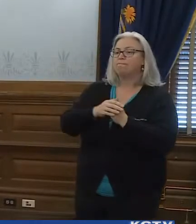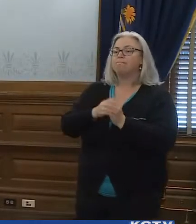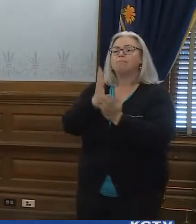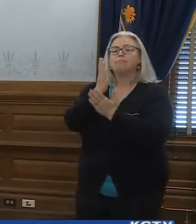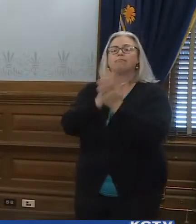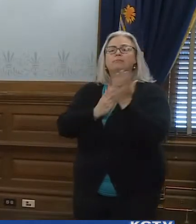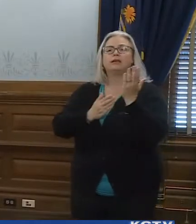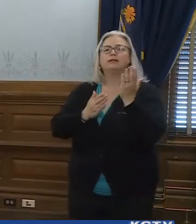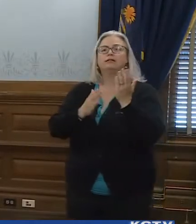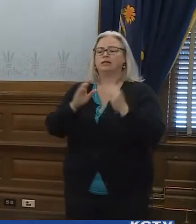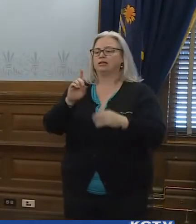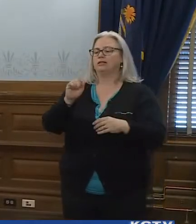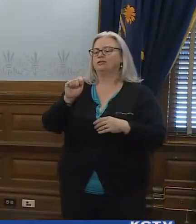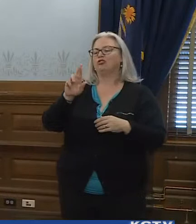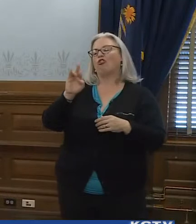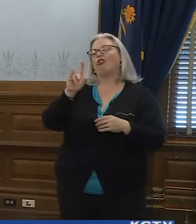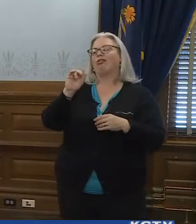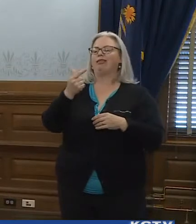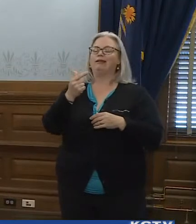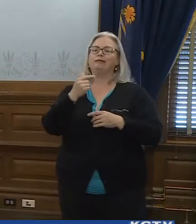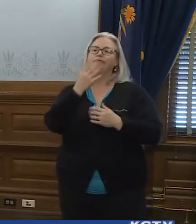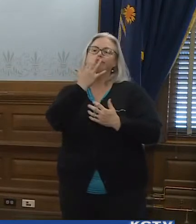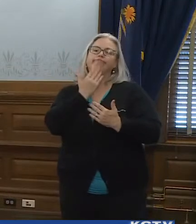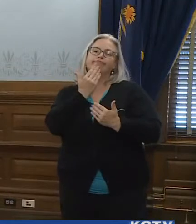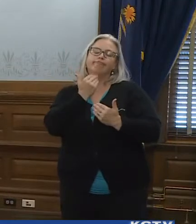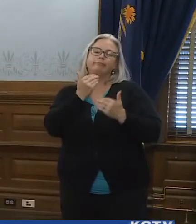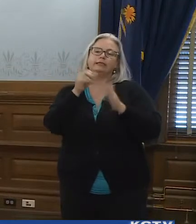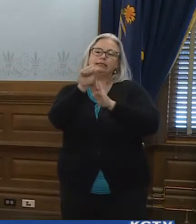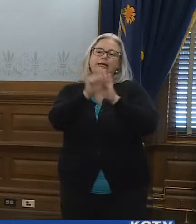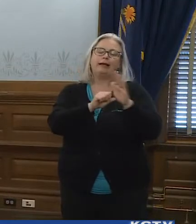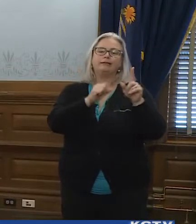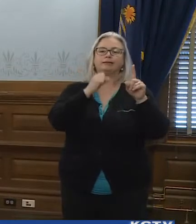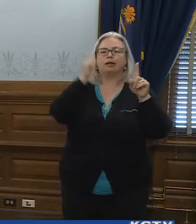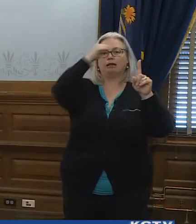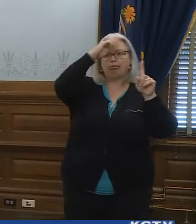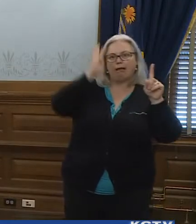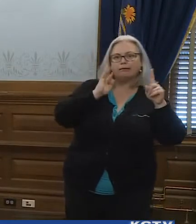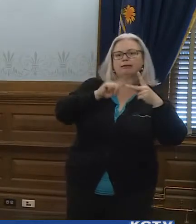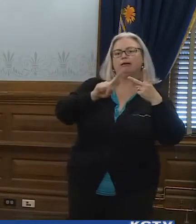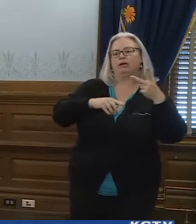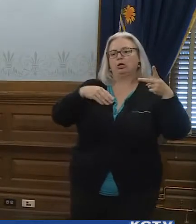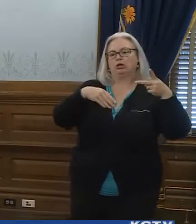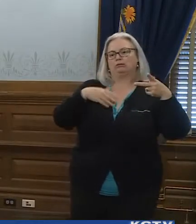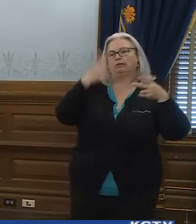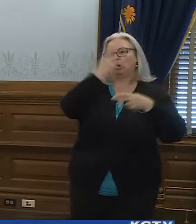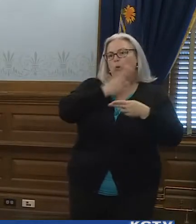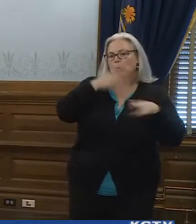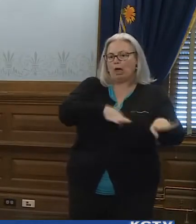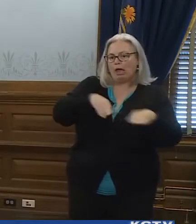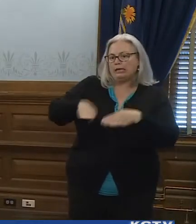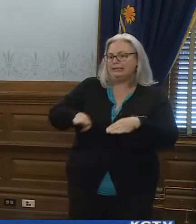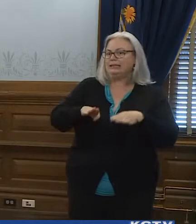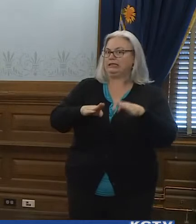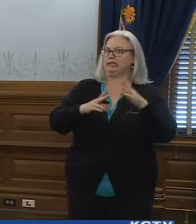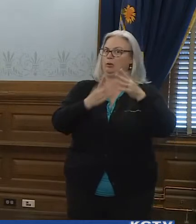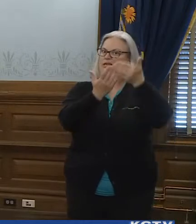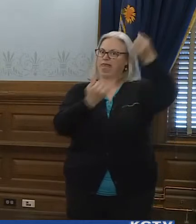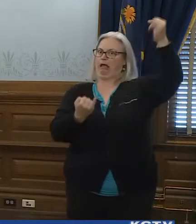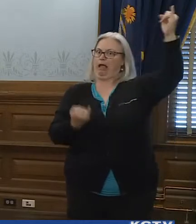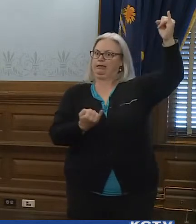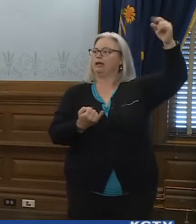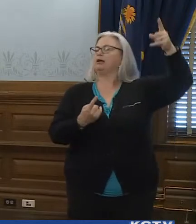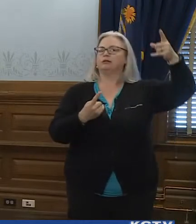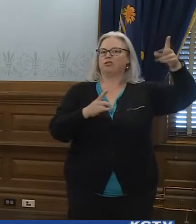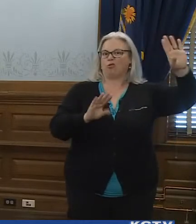some of the darling states, Alaska and Hawaii, which are rather isolated, that had very low number of cases, they're going up now.